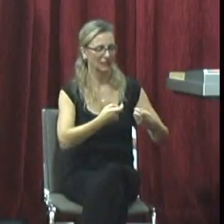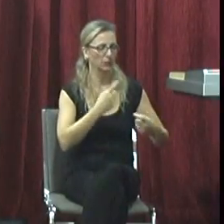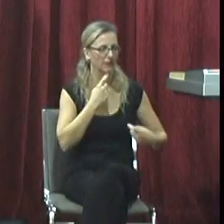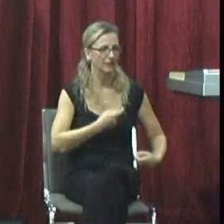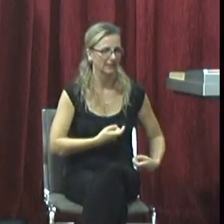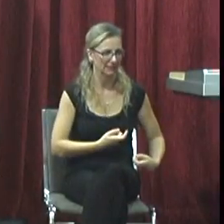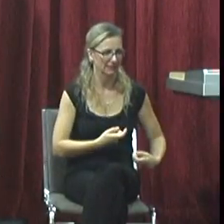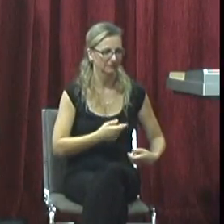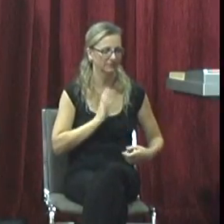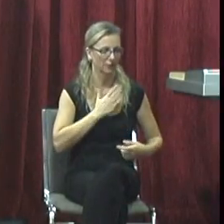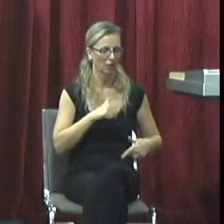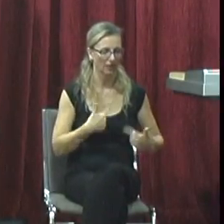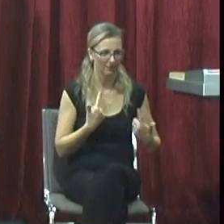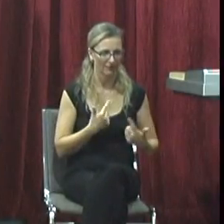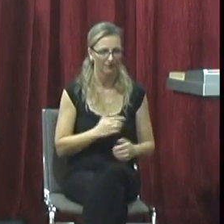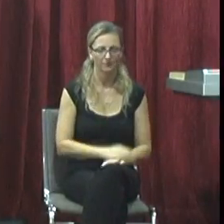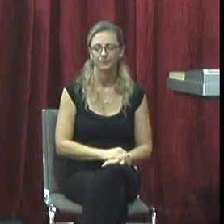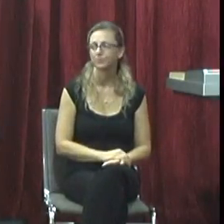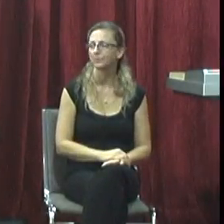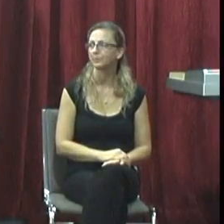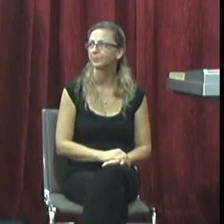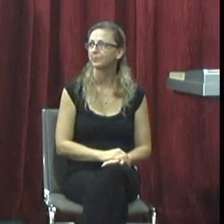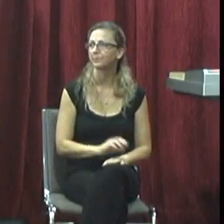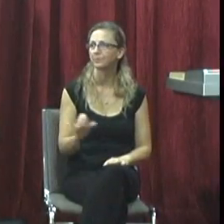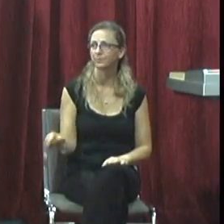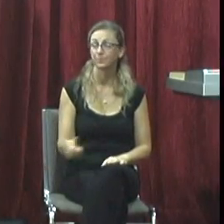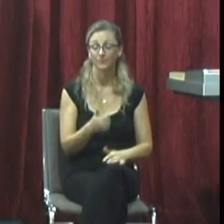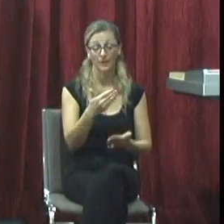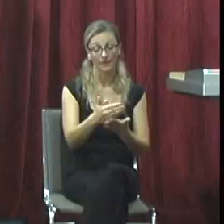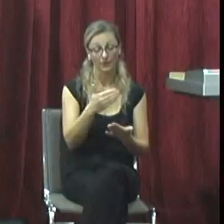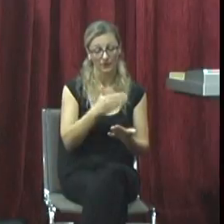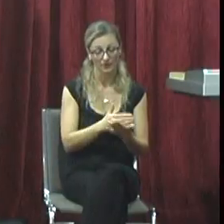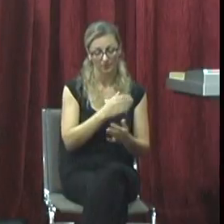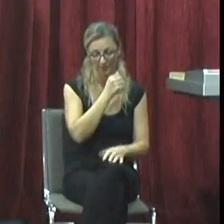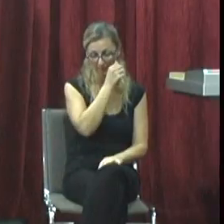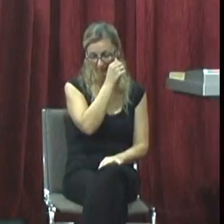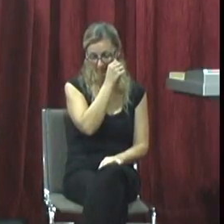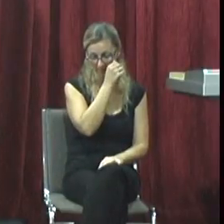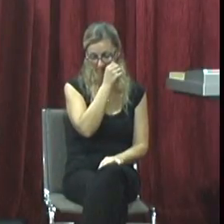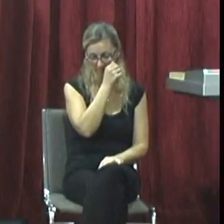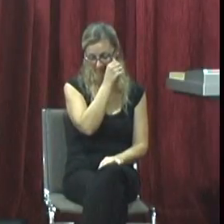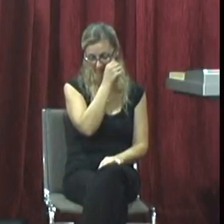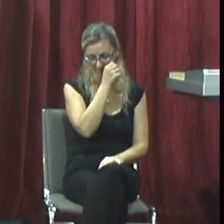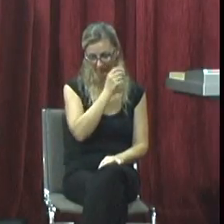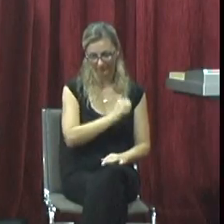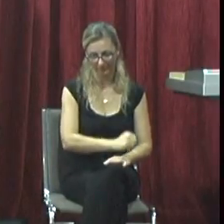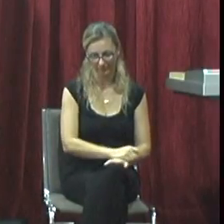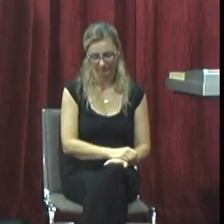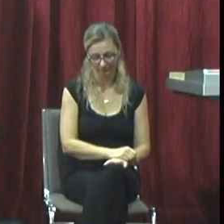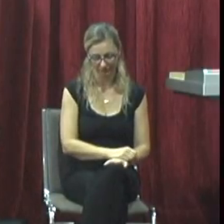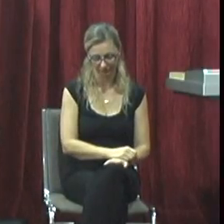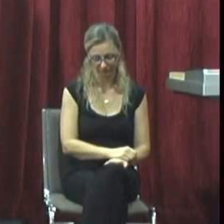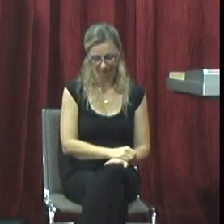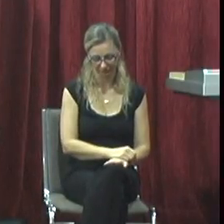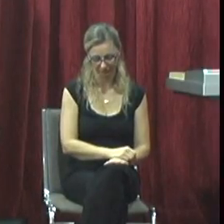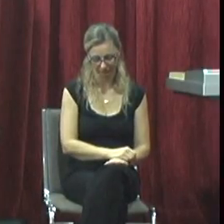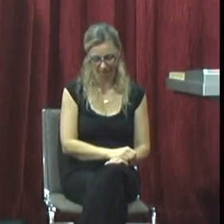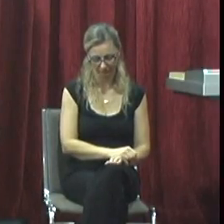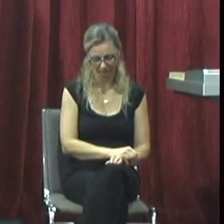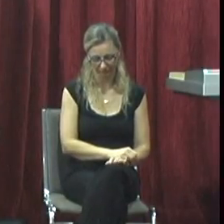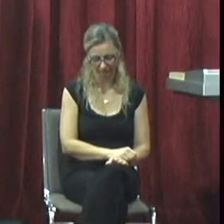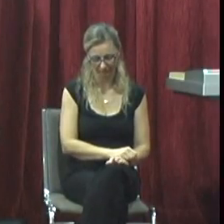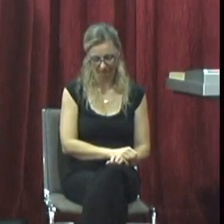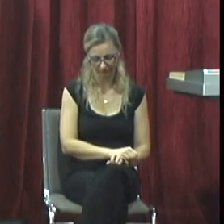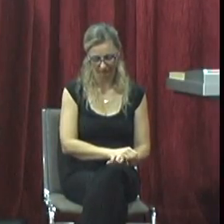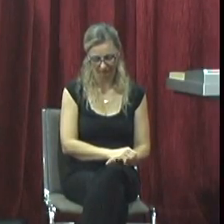The fifth lesson, and here's where the Holy Spirit showed me, this is the lesson that will help us deal with the Shemitah, with all